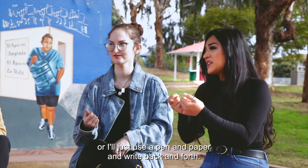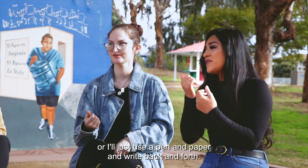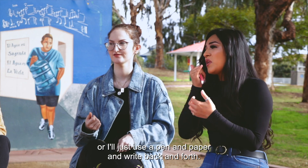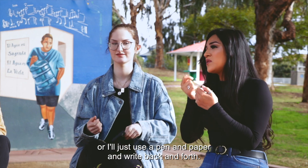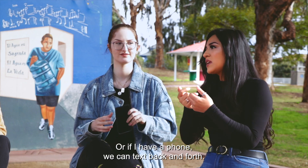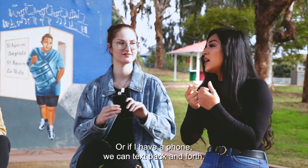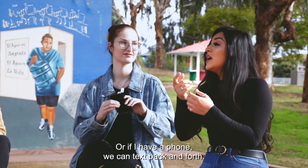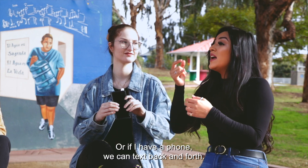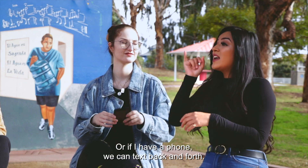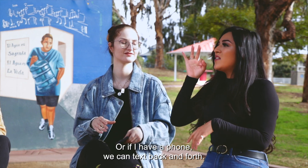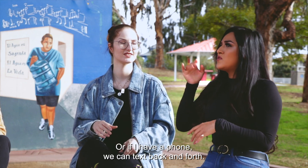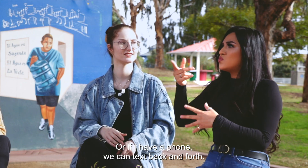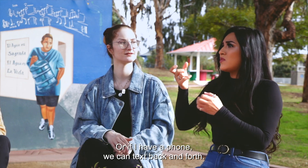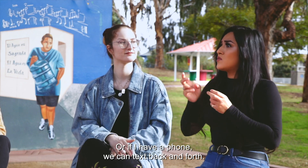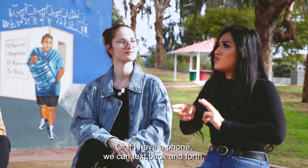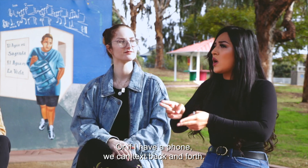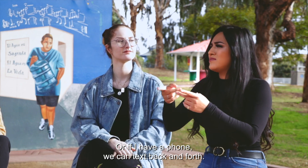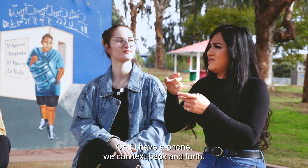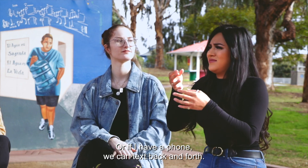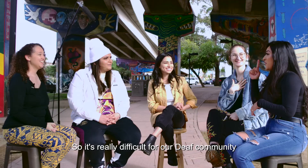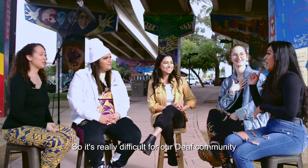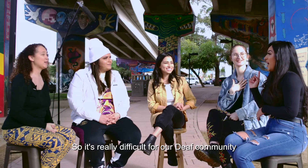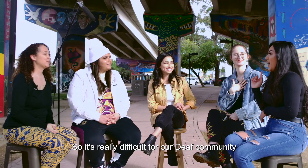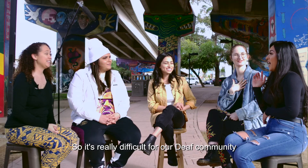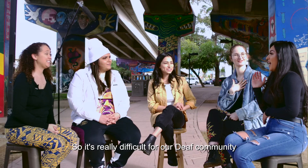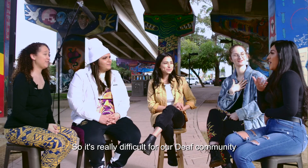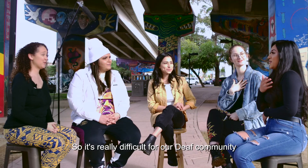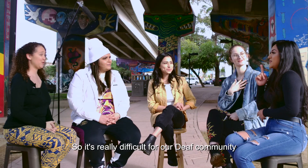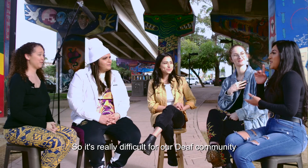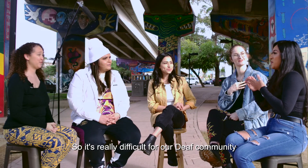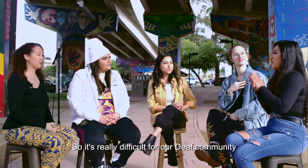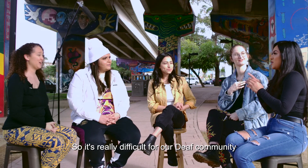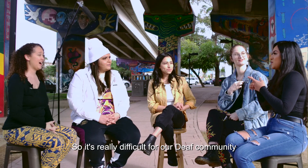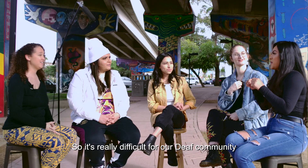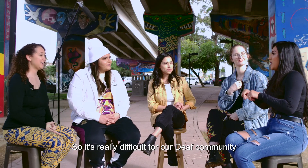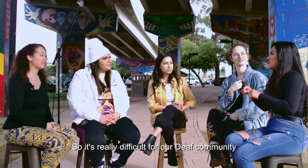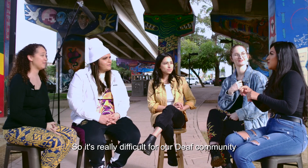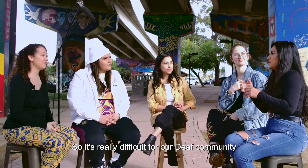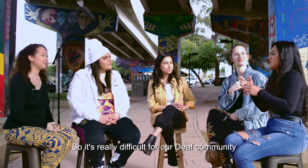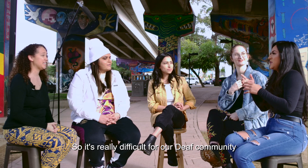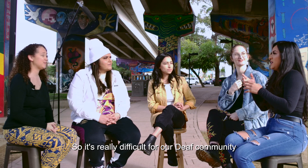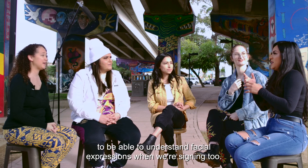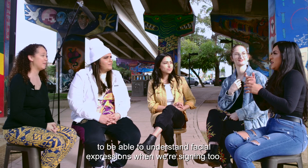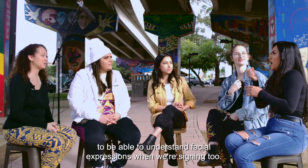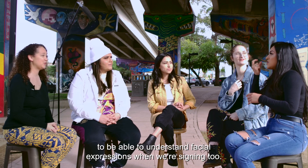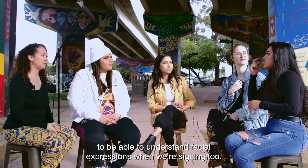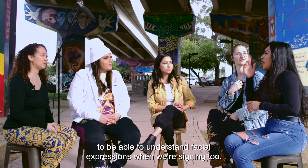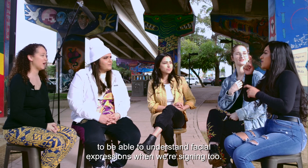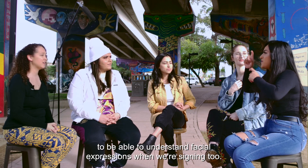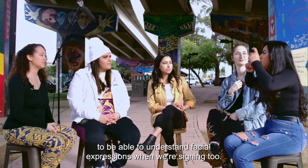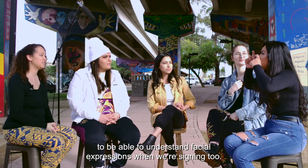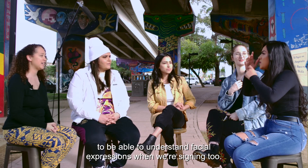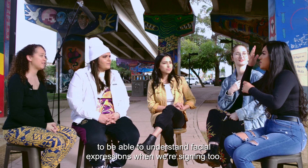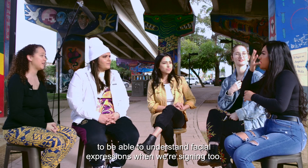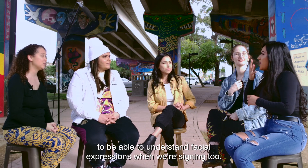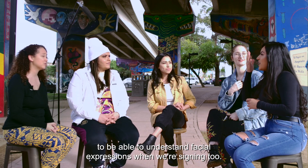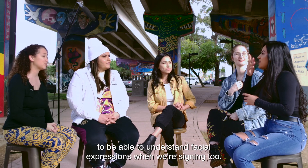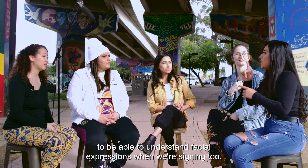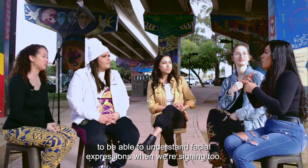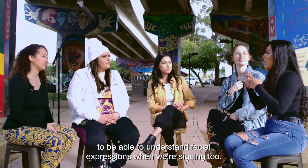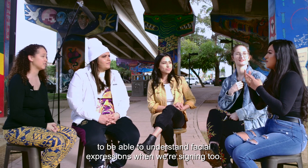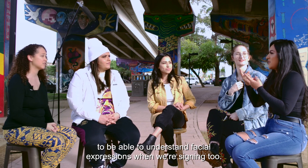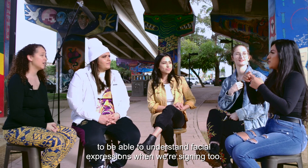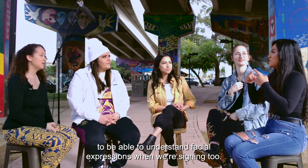write back and forth. Or if they have a phone, we can text back and forth. So it's really difficult for our deaf community to be able to understand